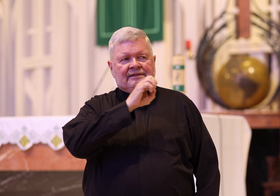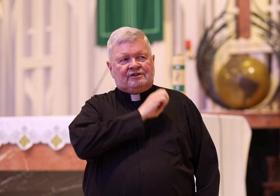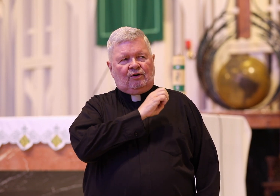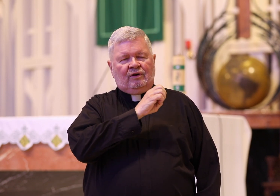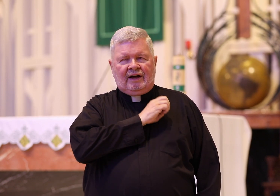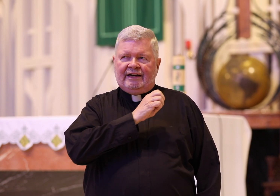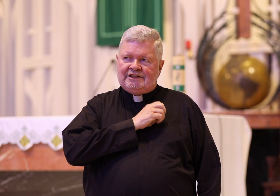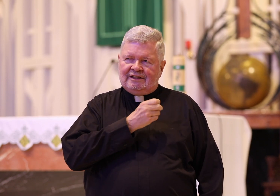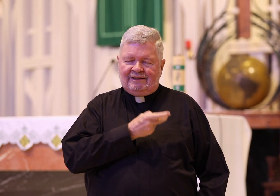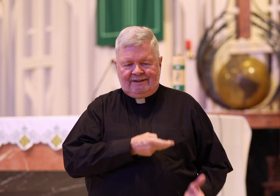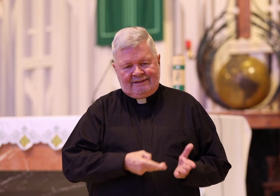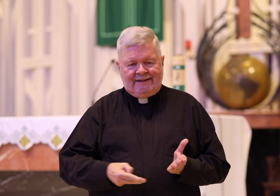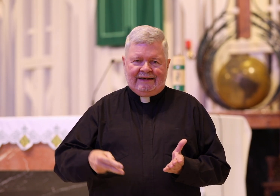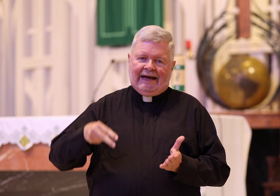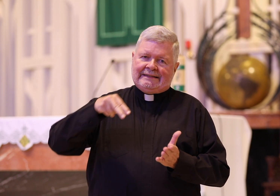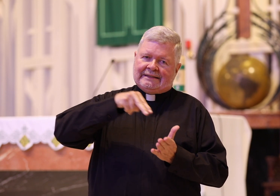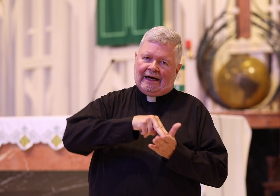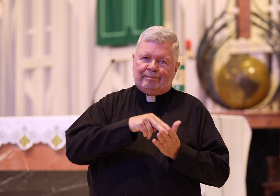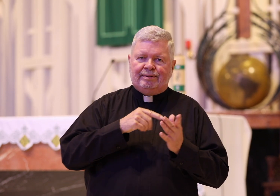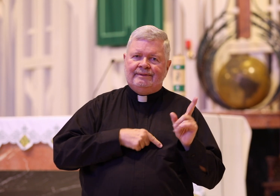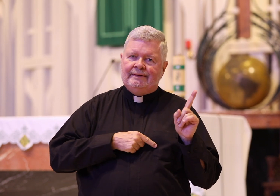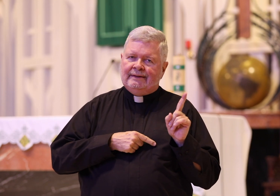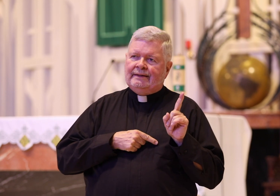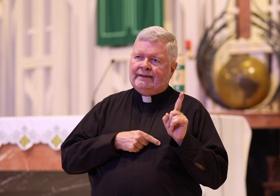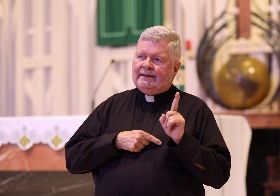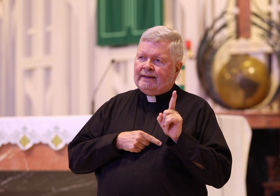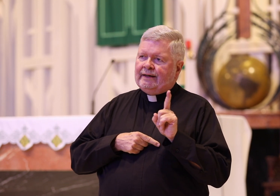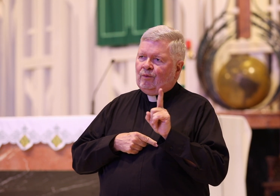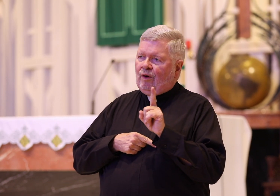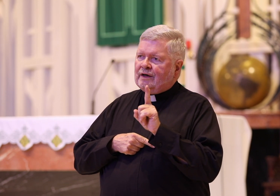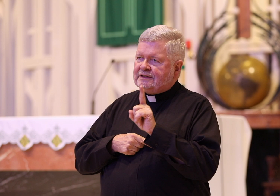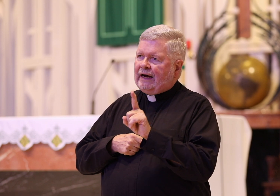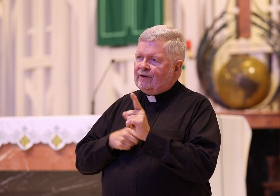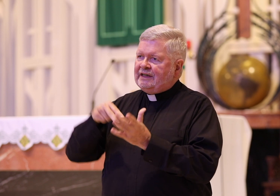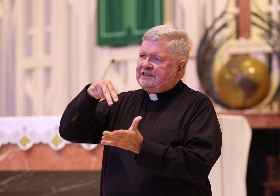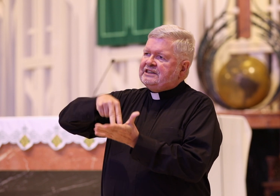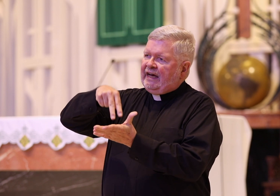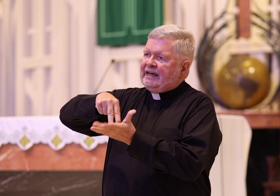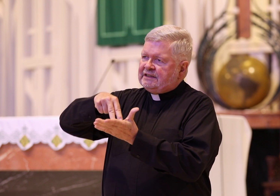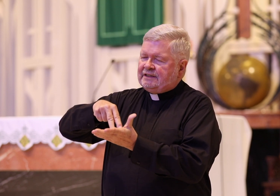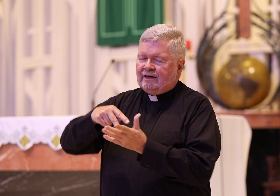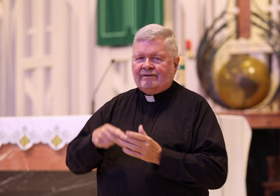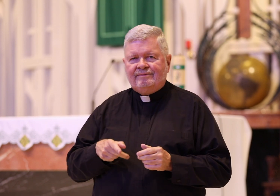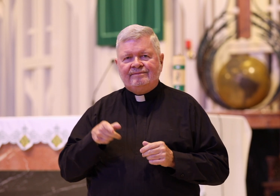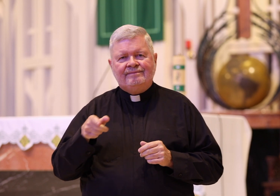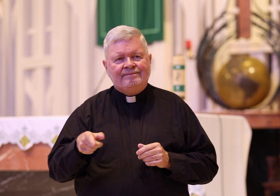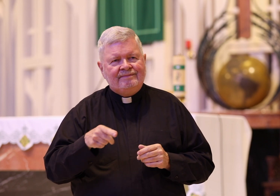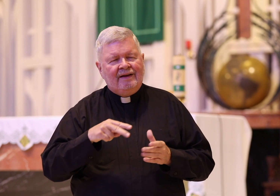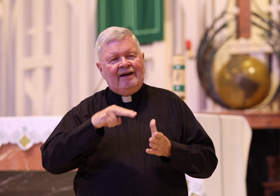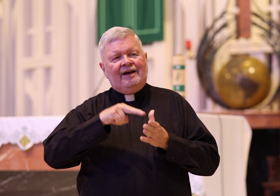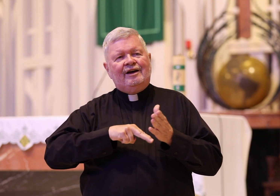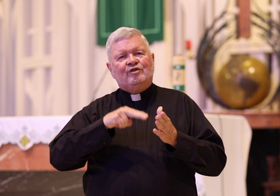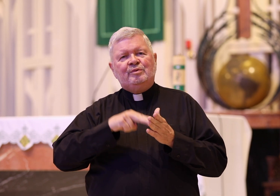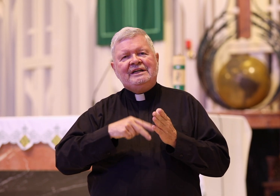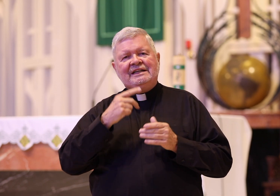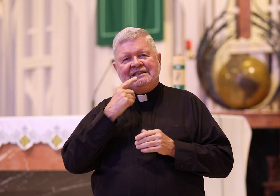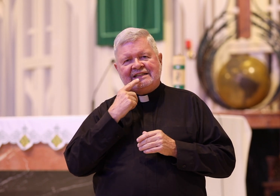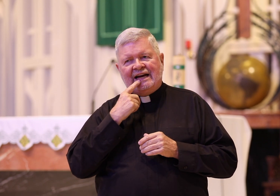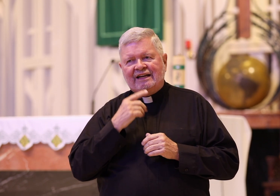So Elijah, he gets up and he walks out and he stands there. And the reading